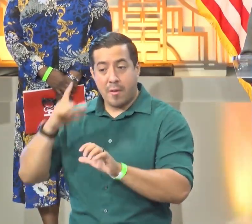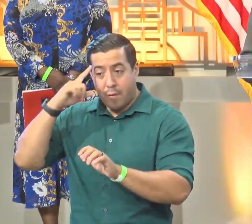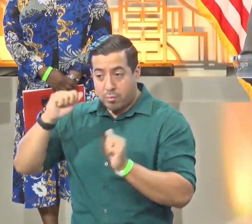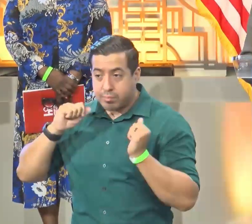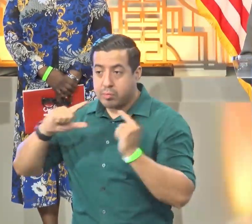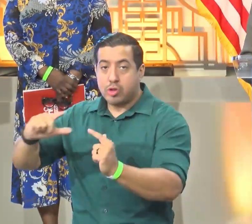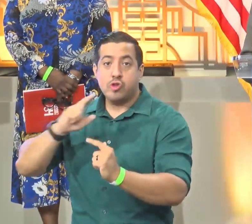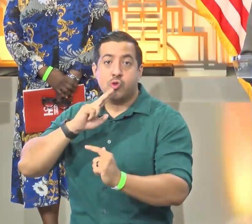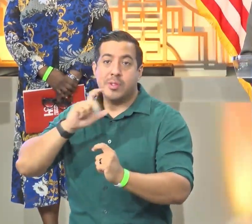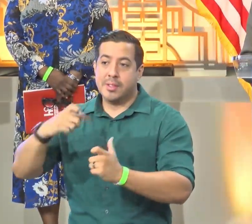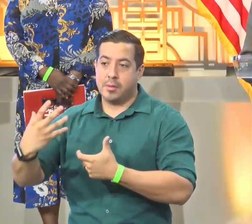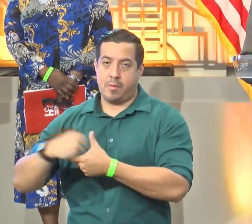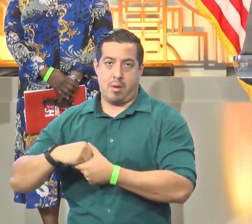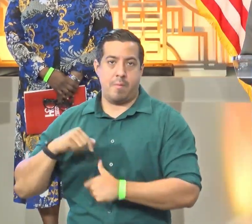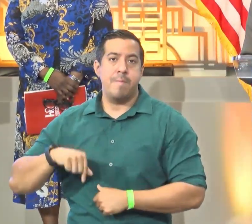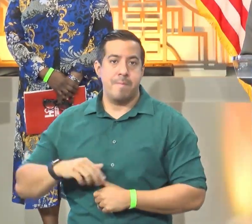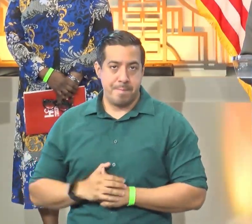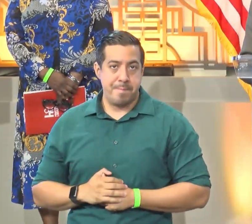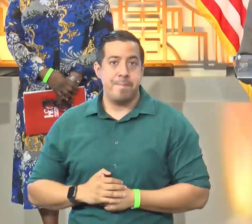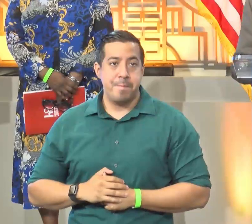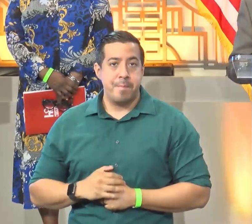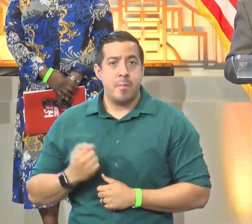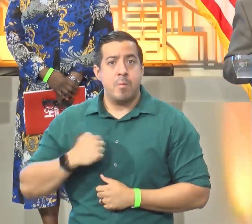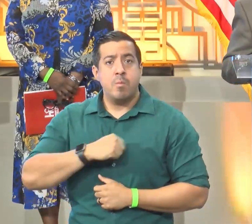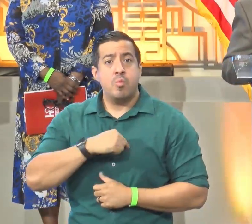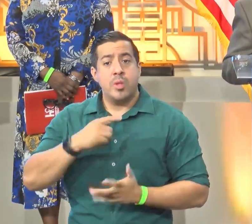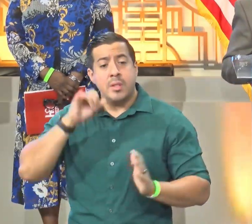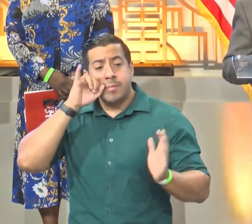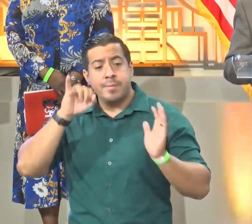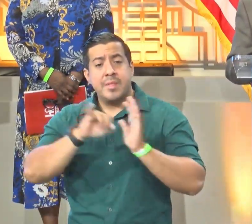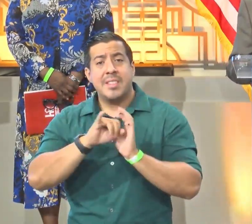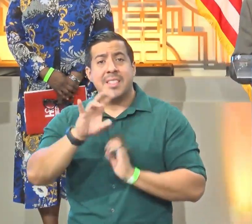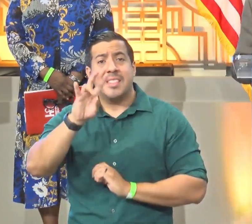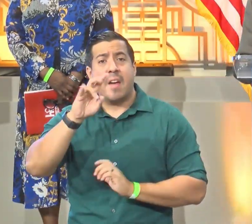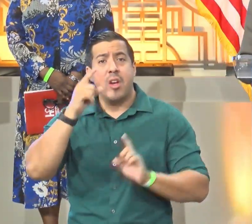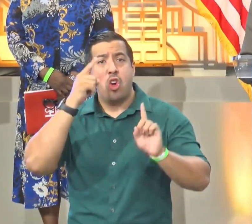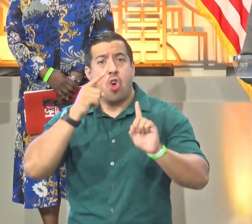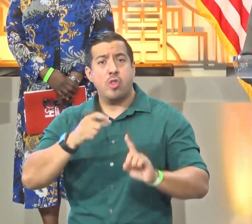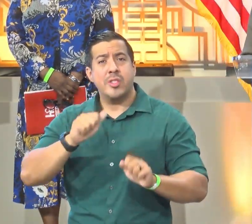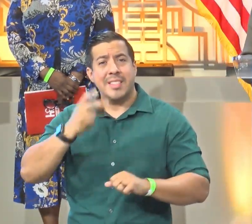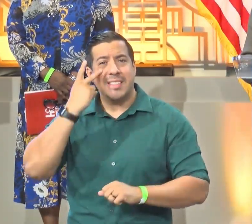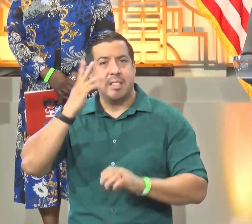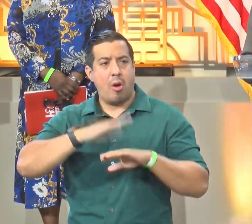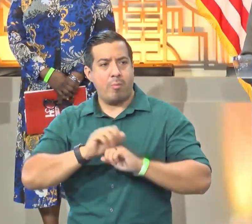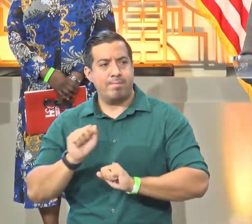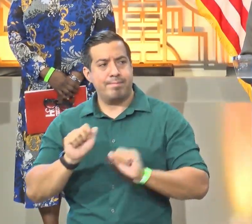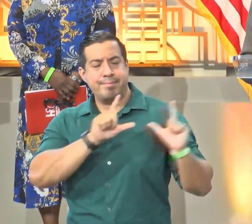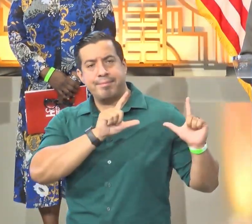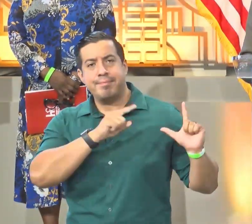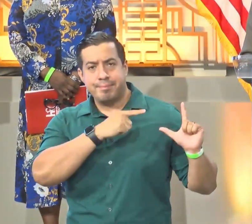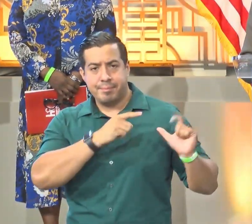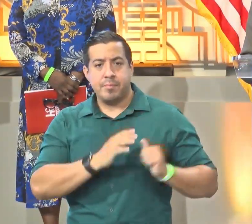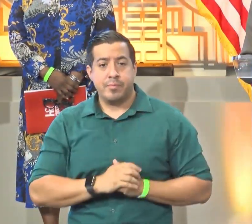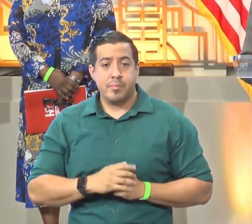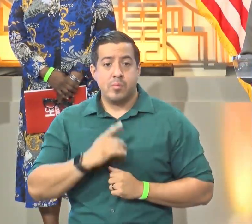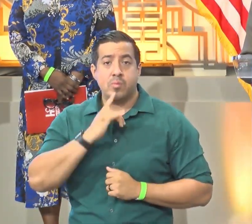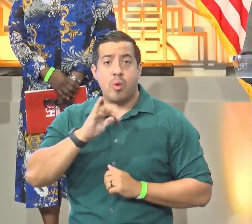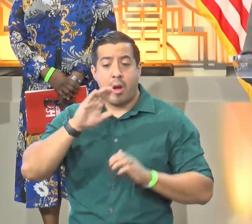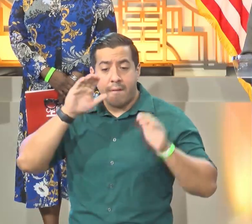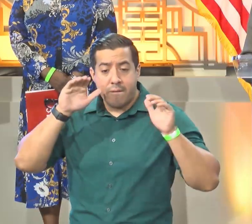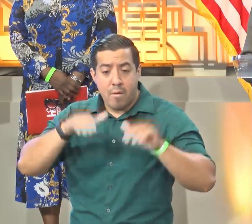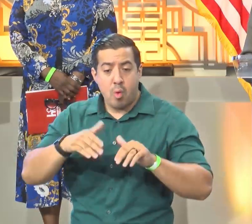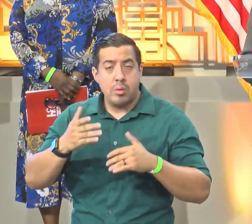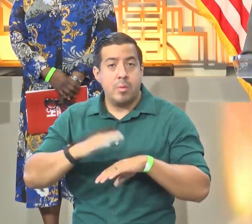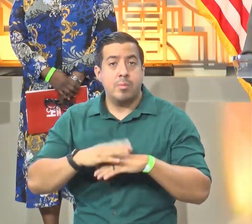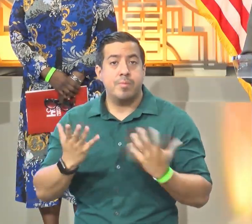solving this crisis. We have identified 7 goals, you can see them on the screen, that focused